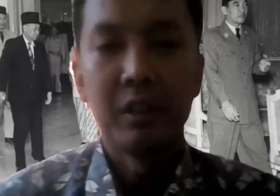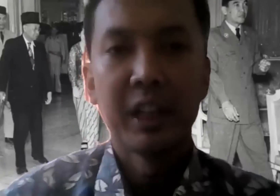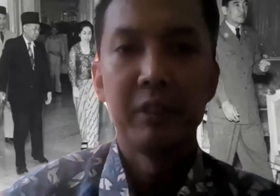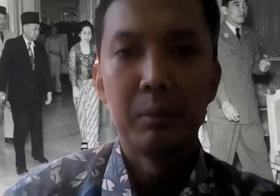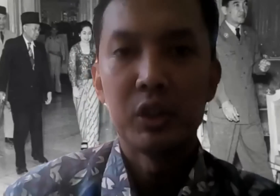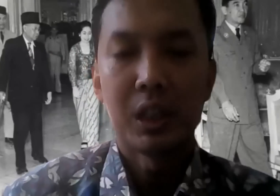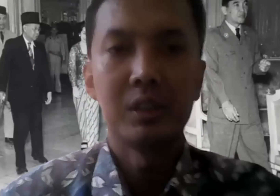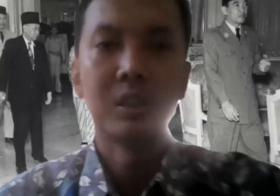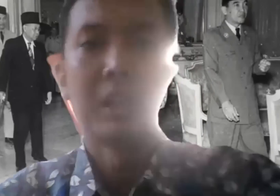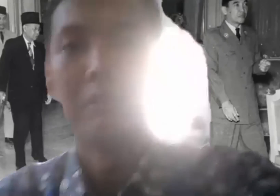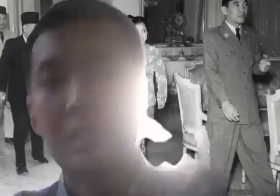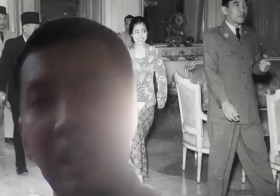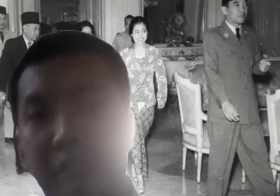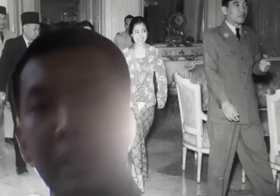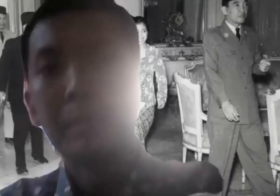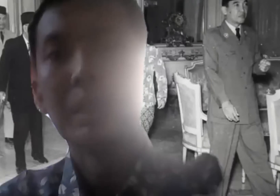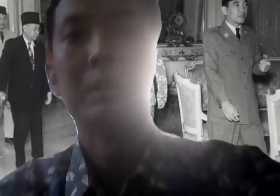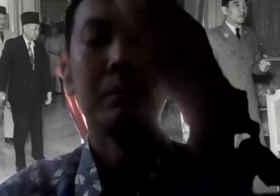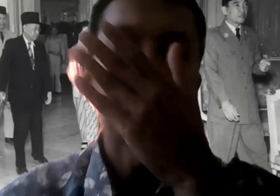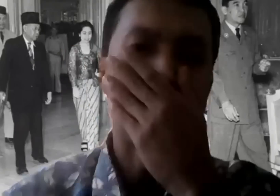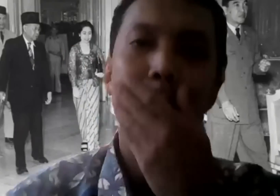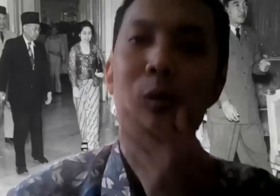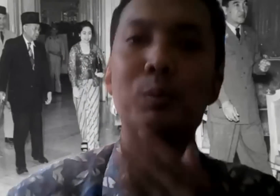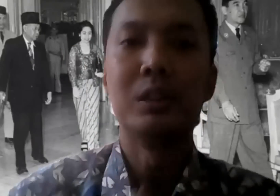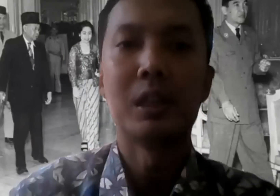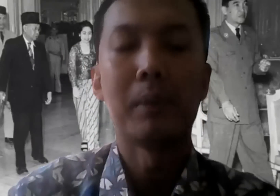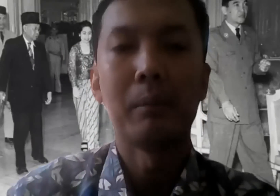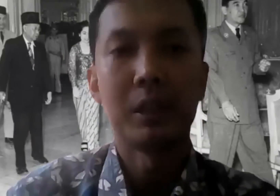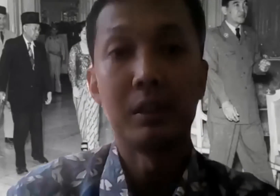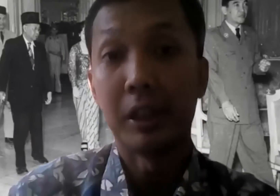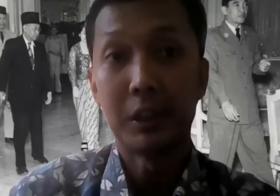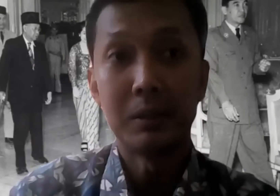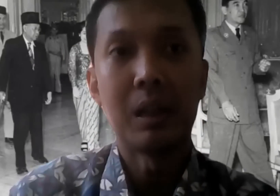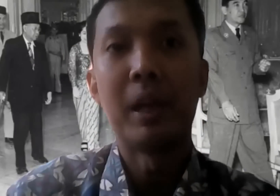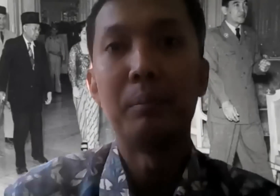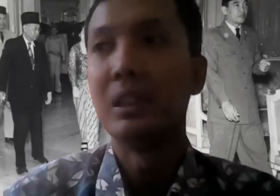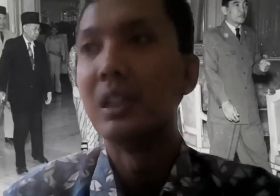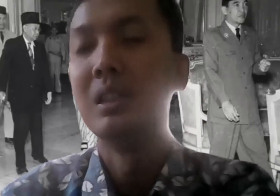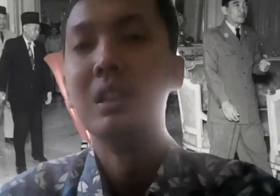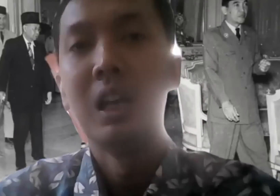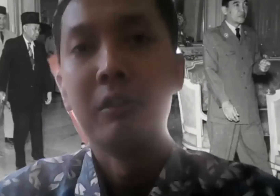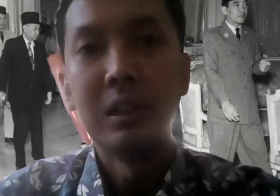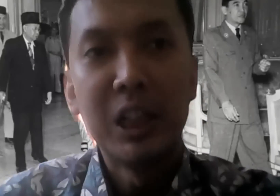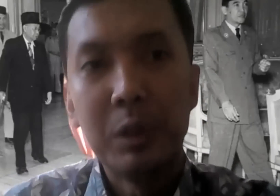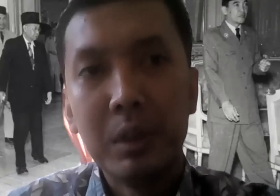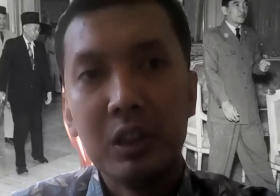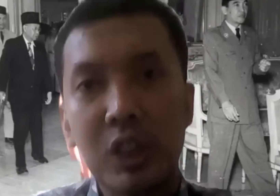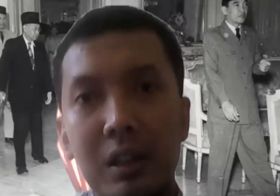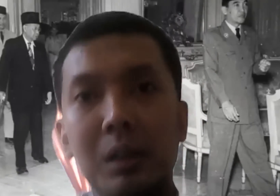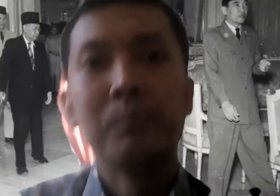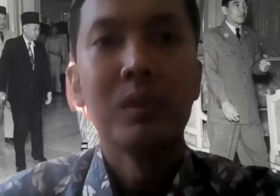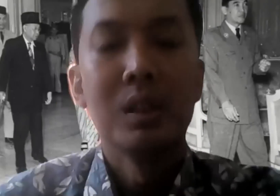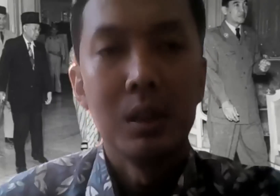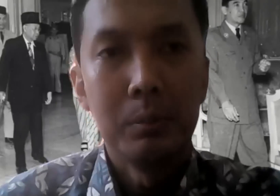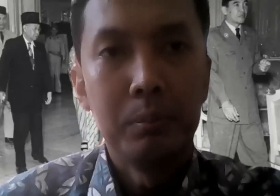Wika, for giving me chance and for delivering me my time to present my presentation. I'm happy here. Finally, we meet each